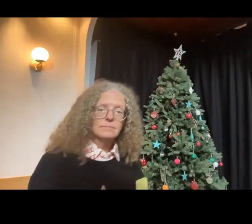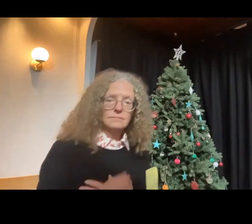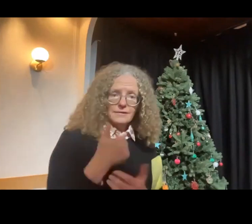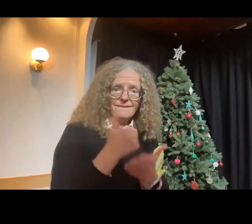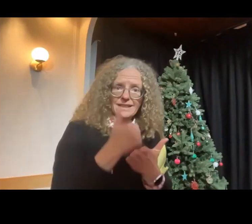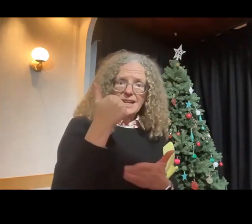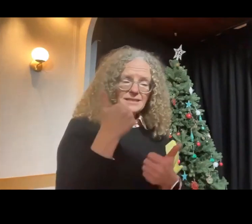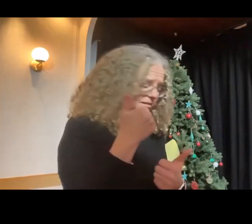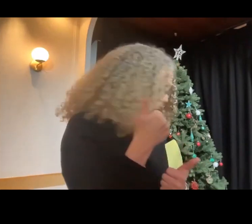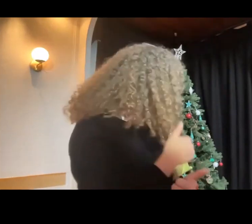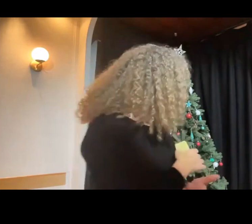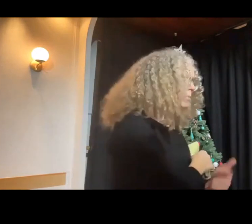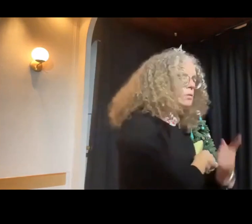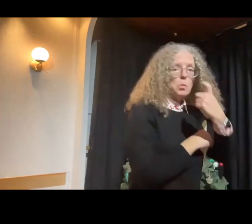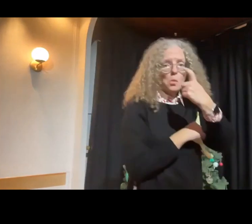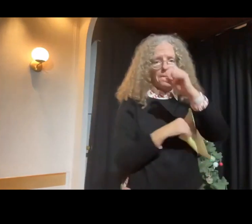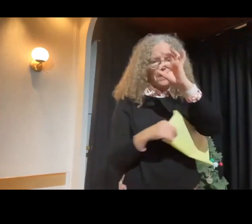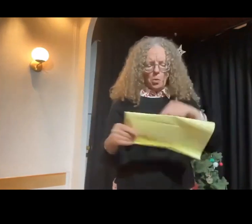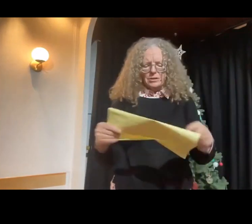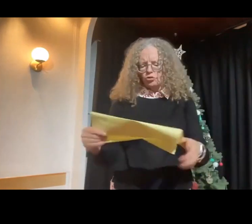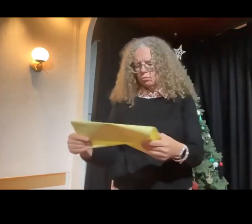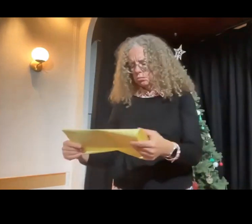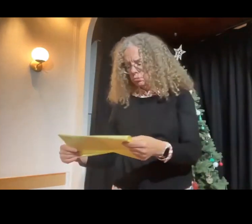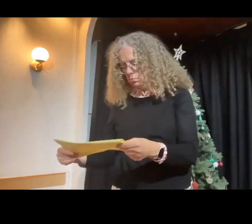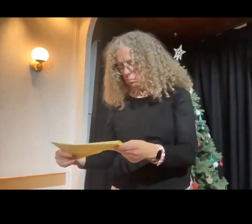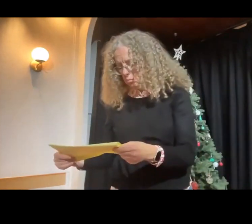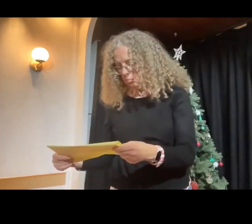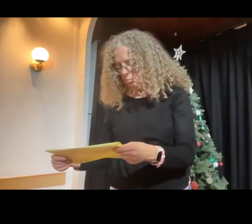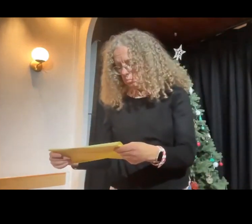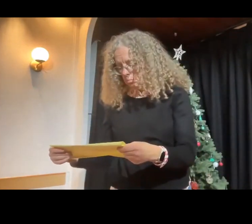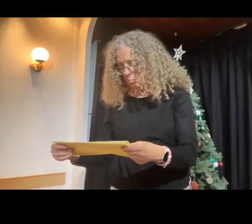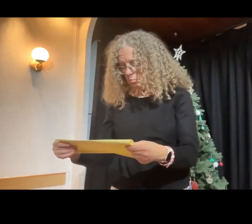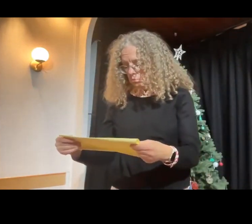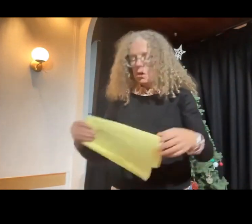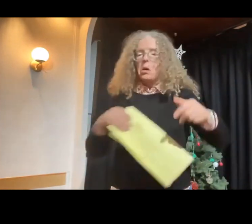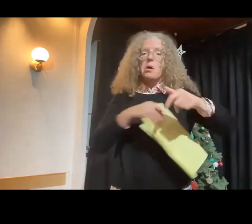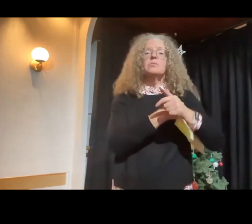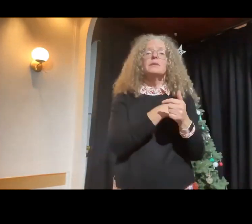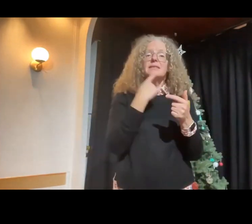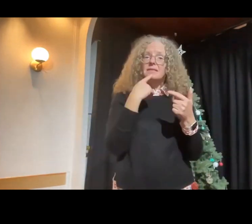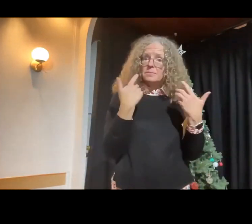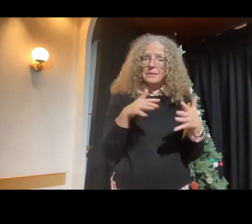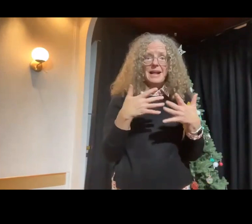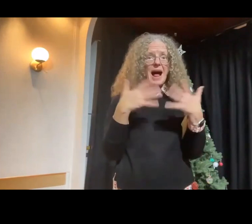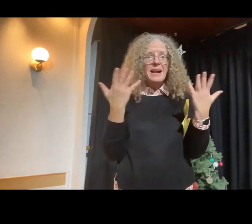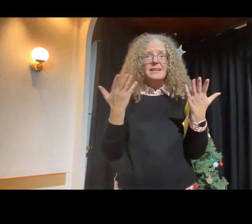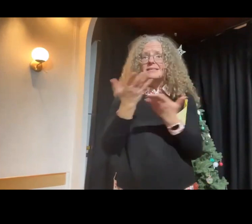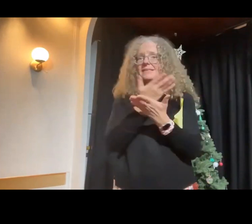progress towards achieving them. So that's a really good start. Okay, we have another question written down here.